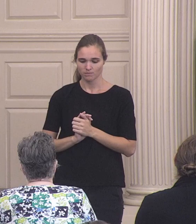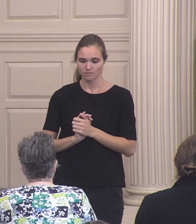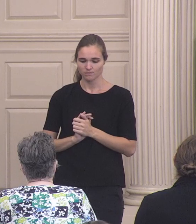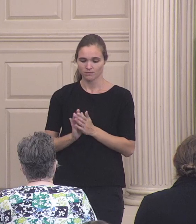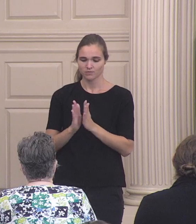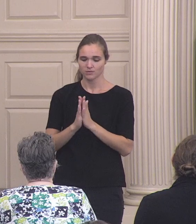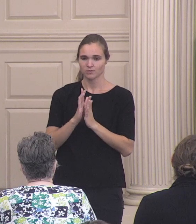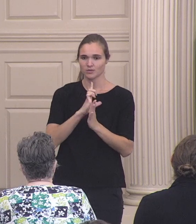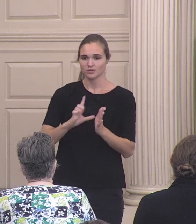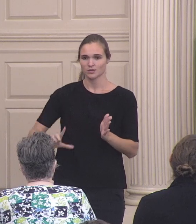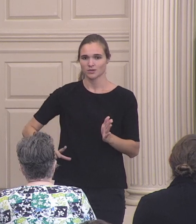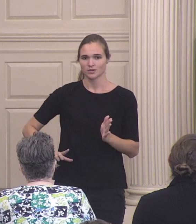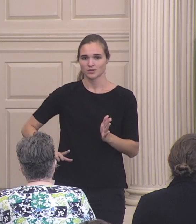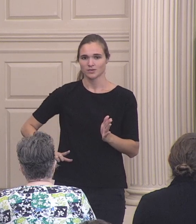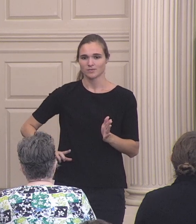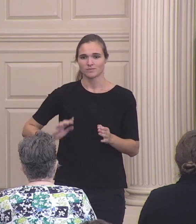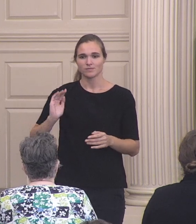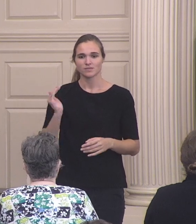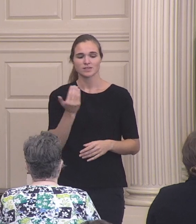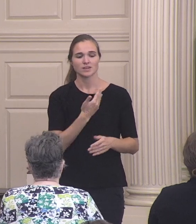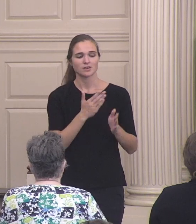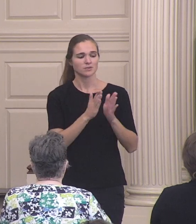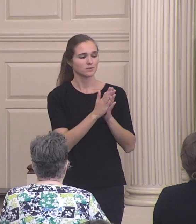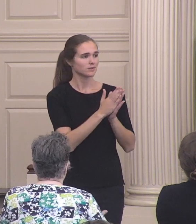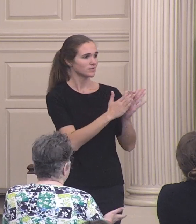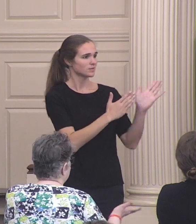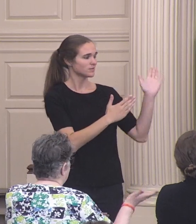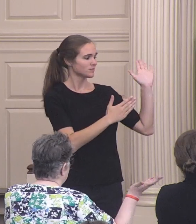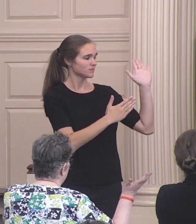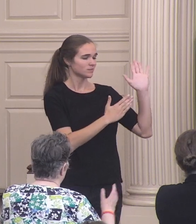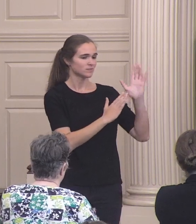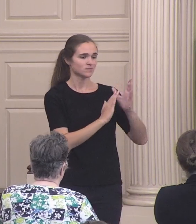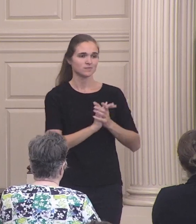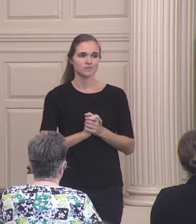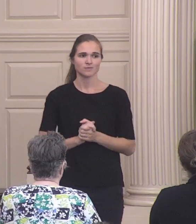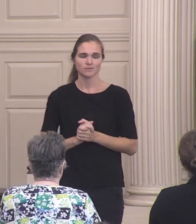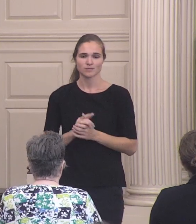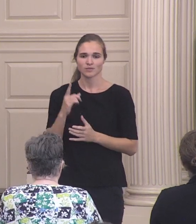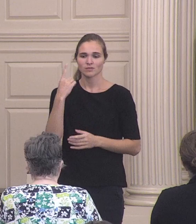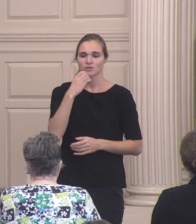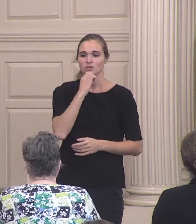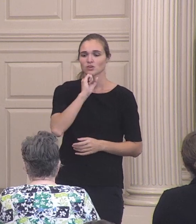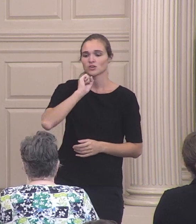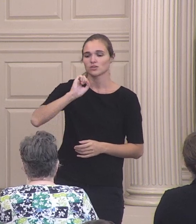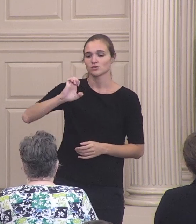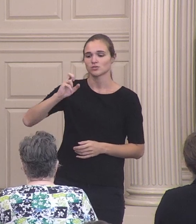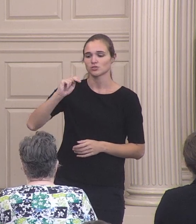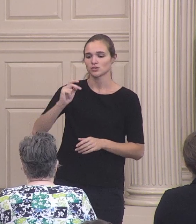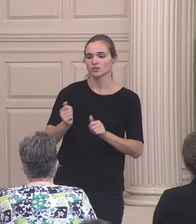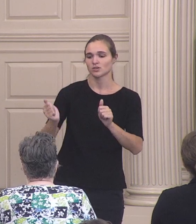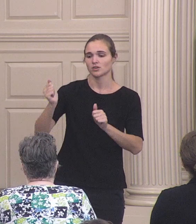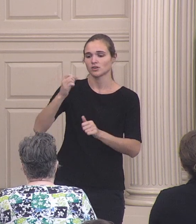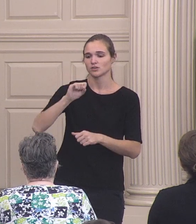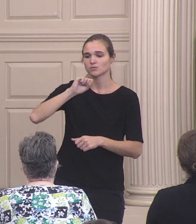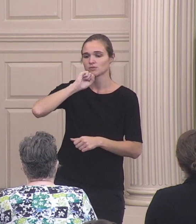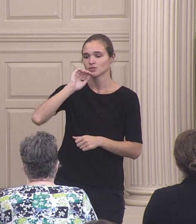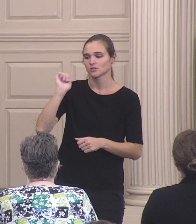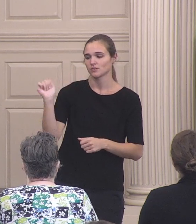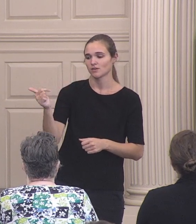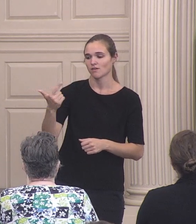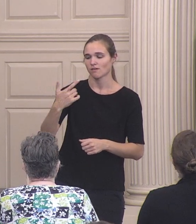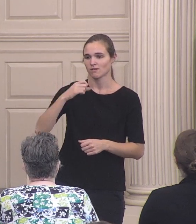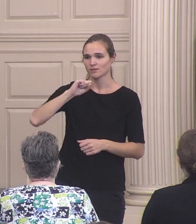We pray to the Lord. Lord, hear our prayer. For Cardinal Sean, our Archbishop, and all the